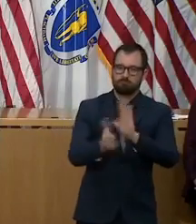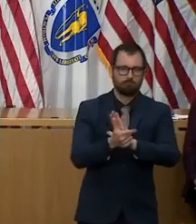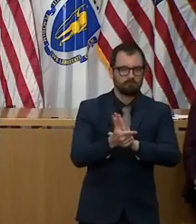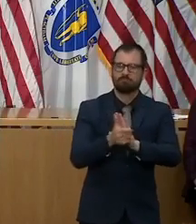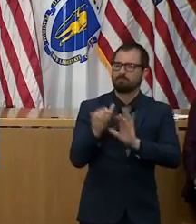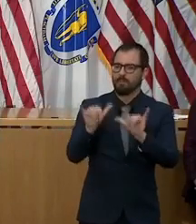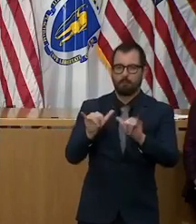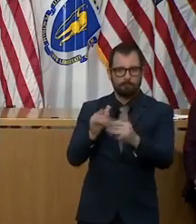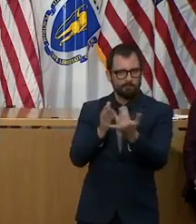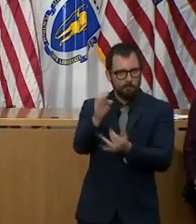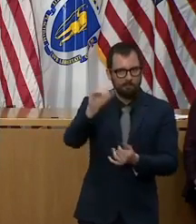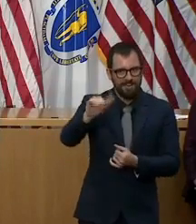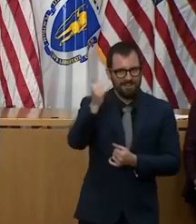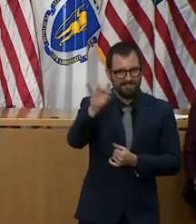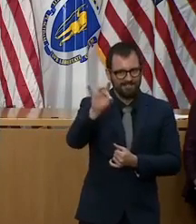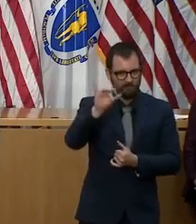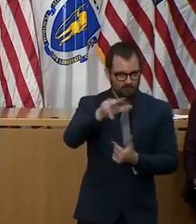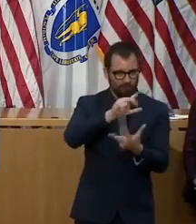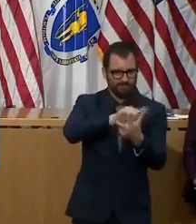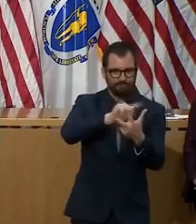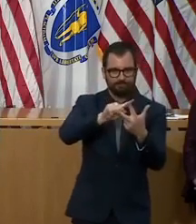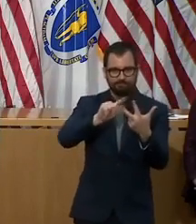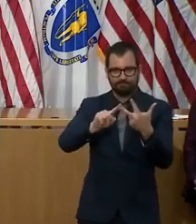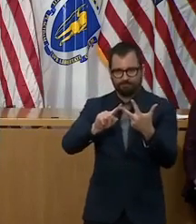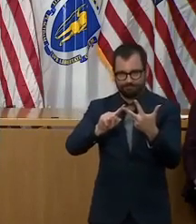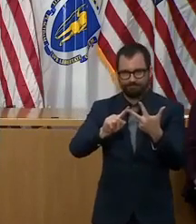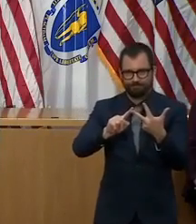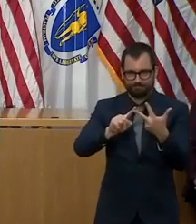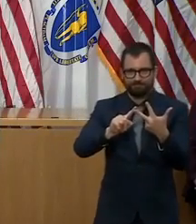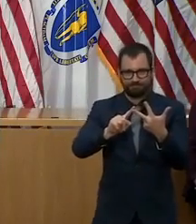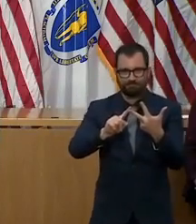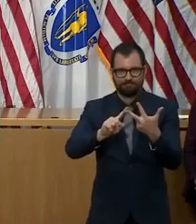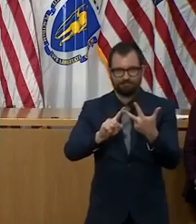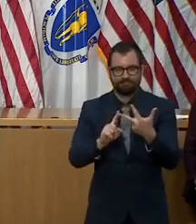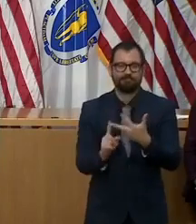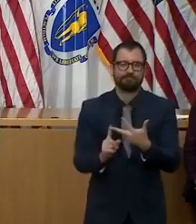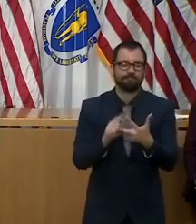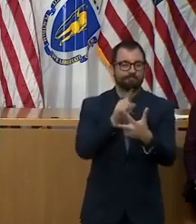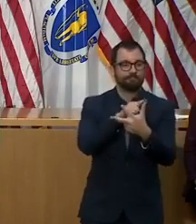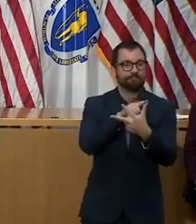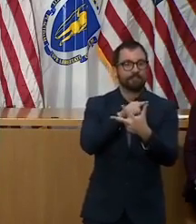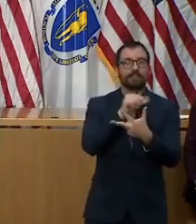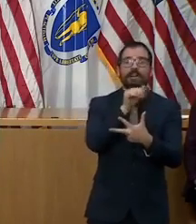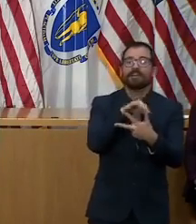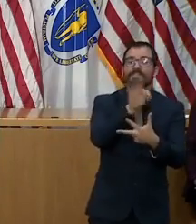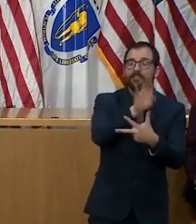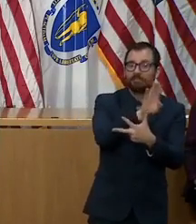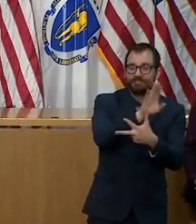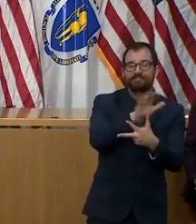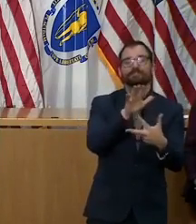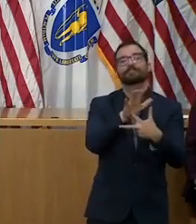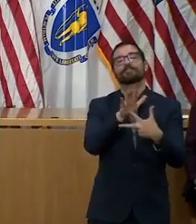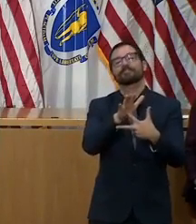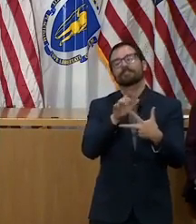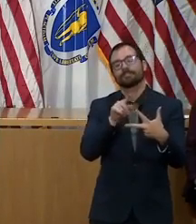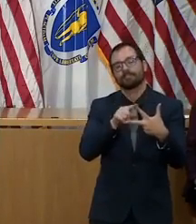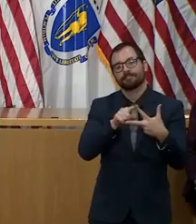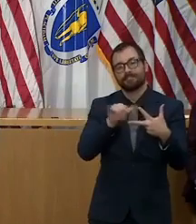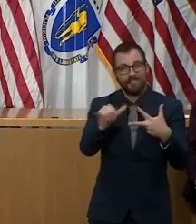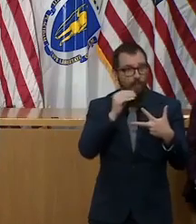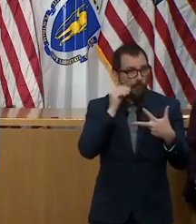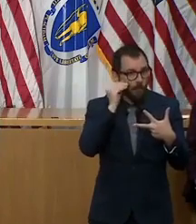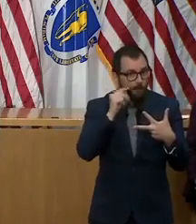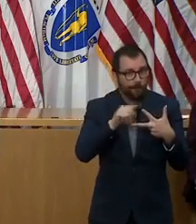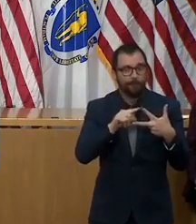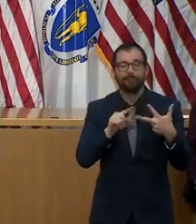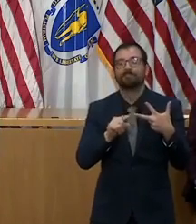dates back a couple of weeks is probably not what many people want to hear, And believe me, I'm just as frustrated as everybody